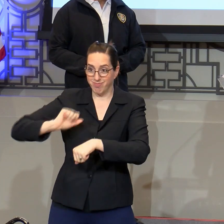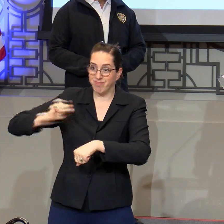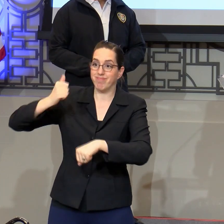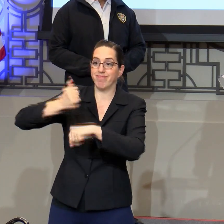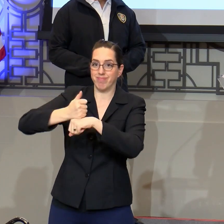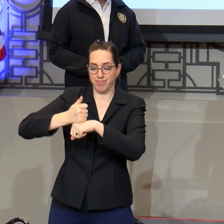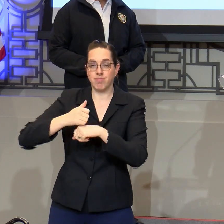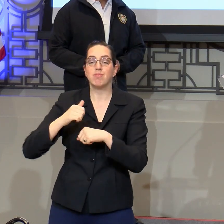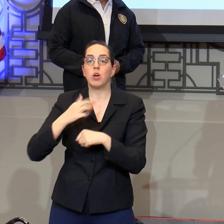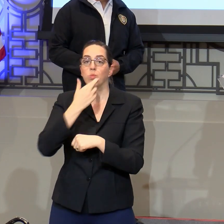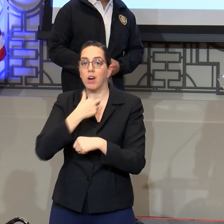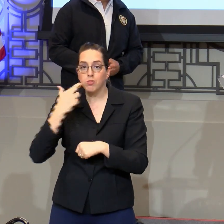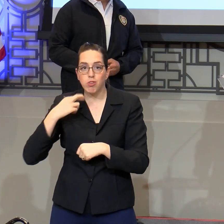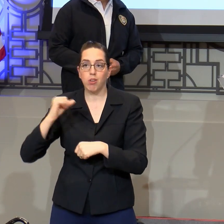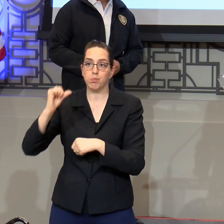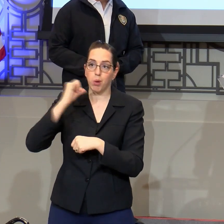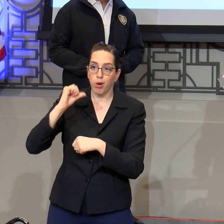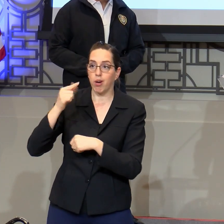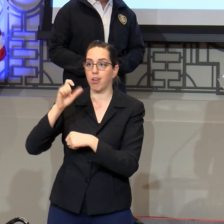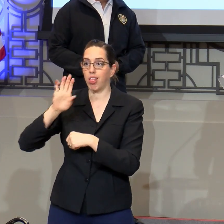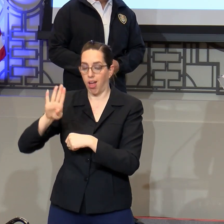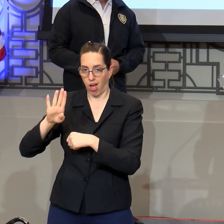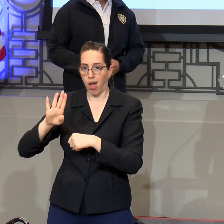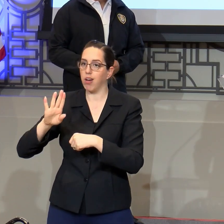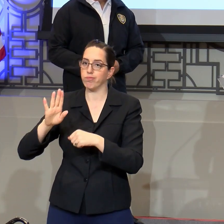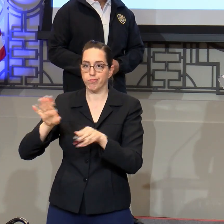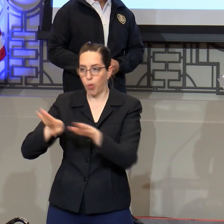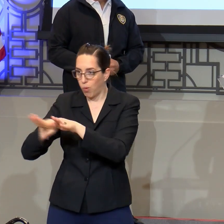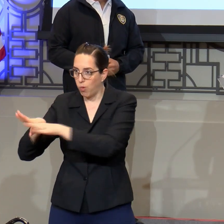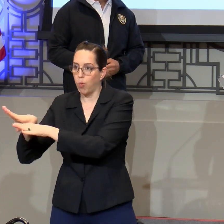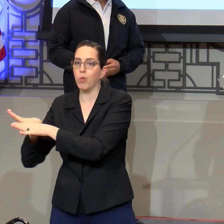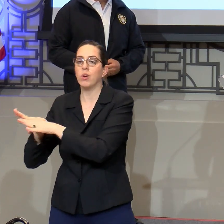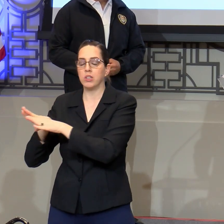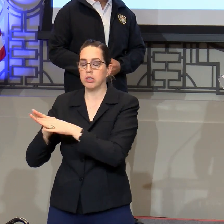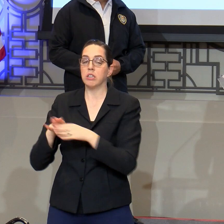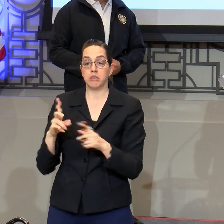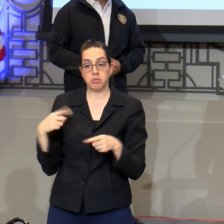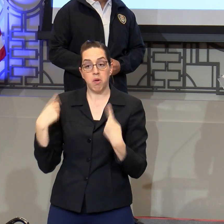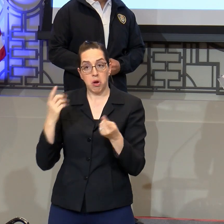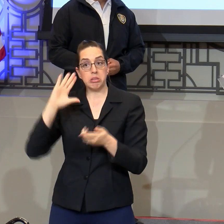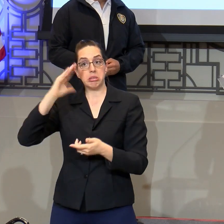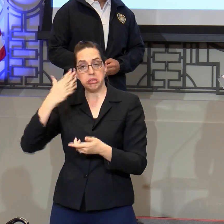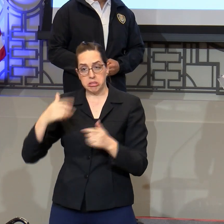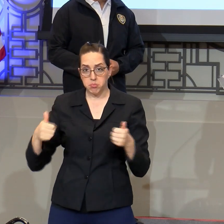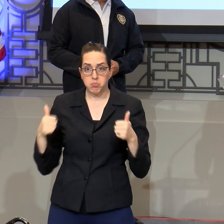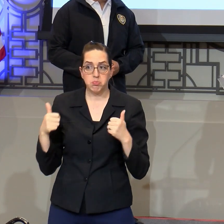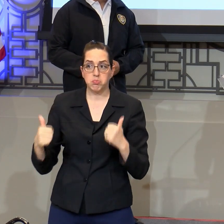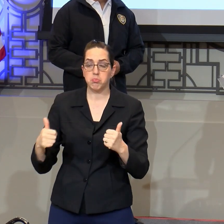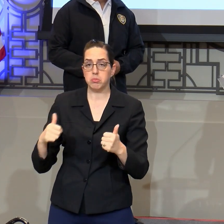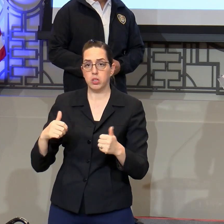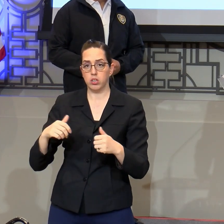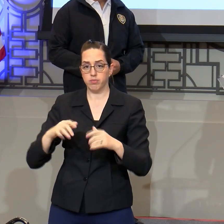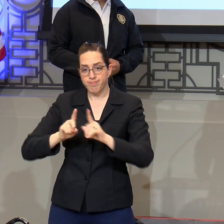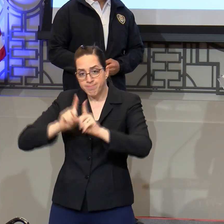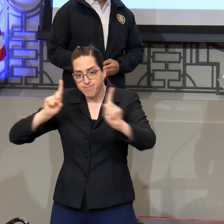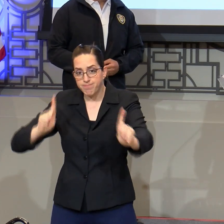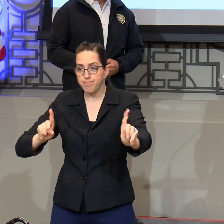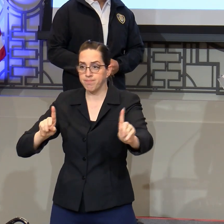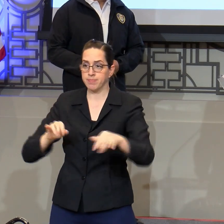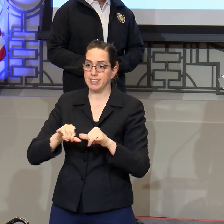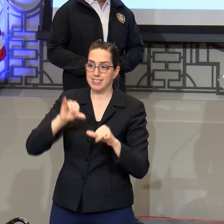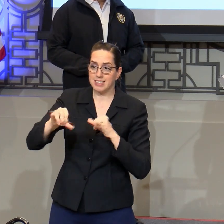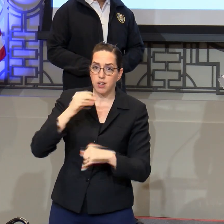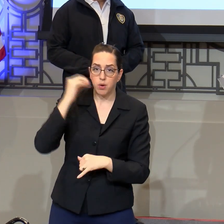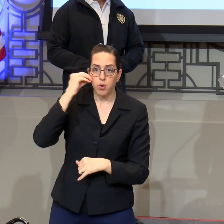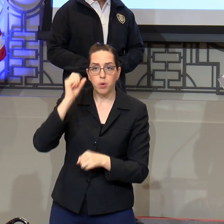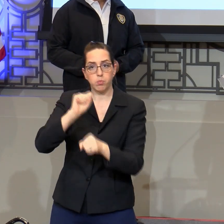our restaurants, bars, and clubs. Our efforts appear to be working. The social distancing and the stay-home,